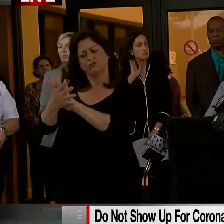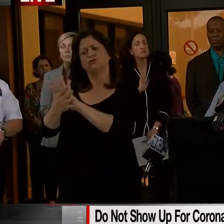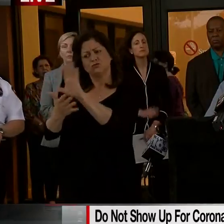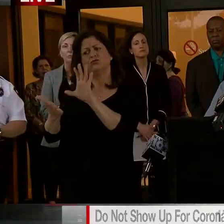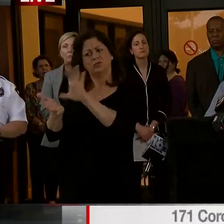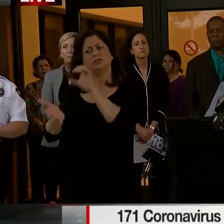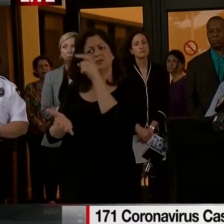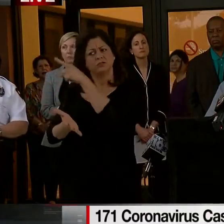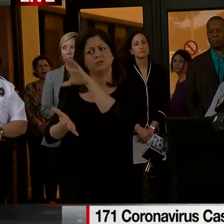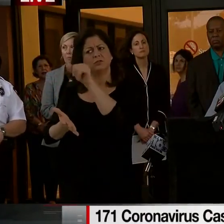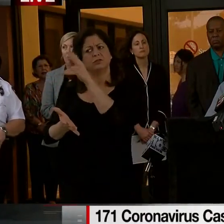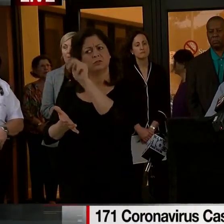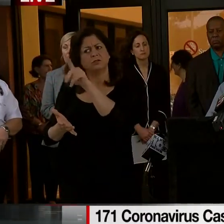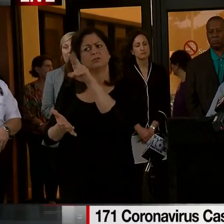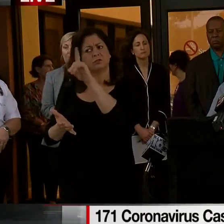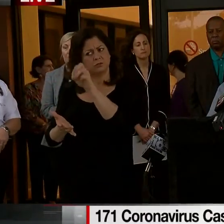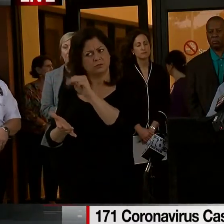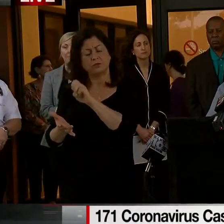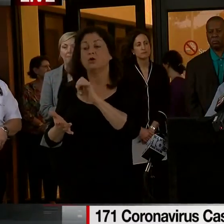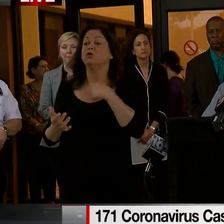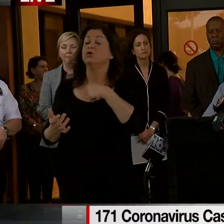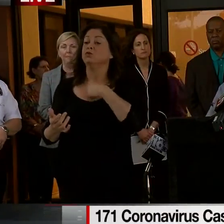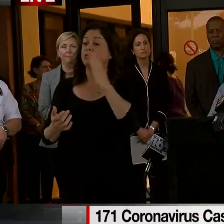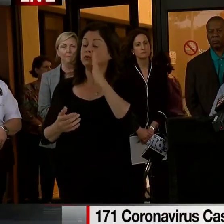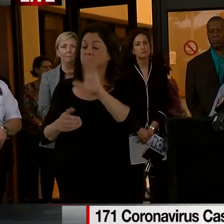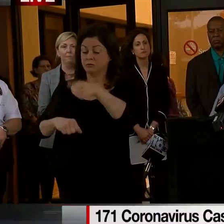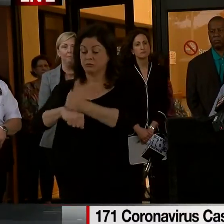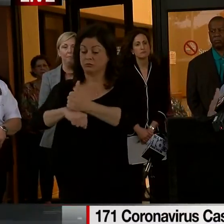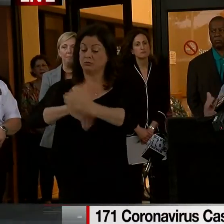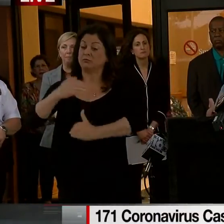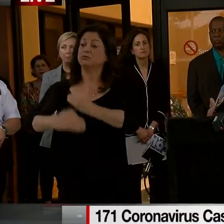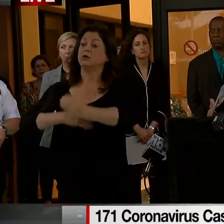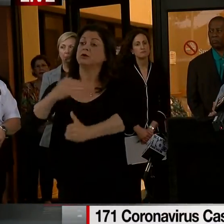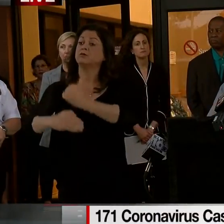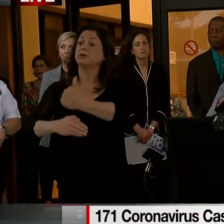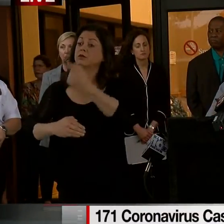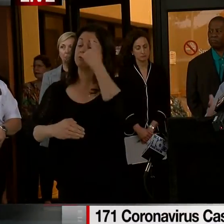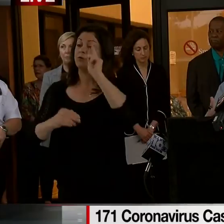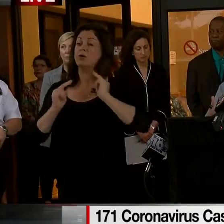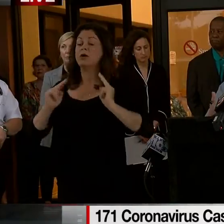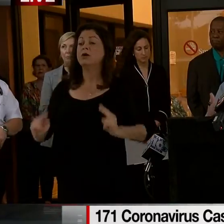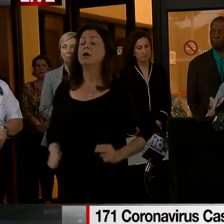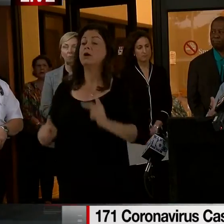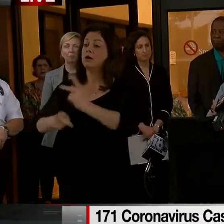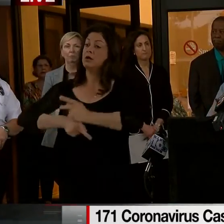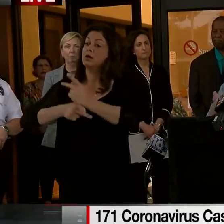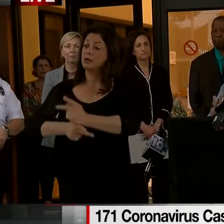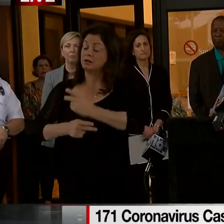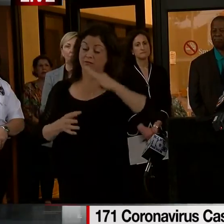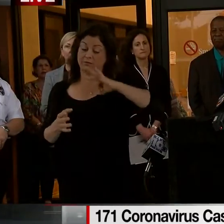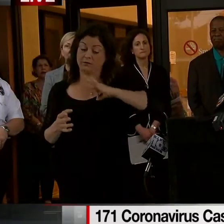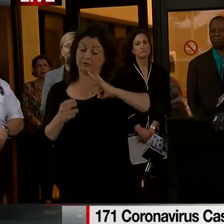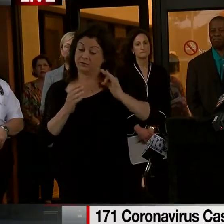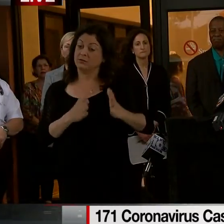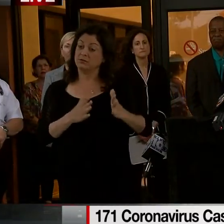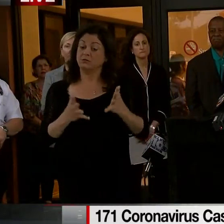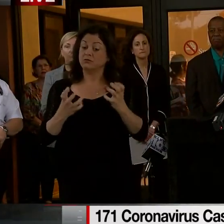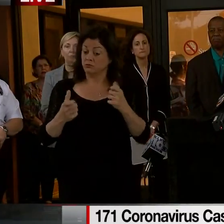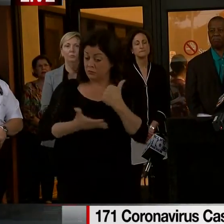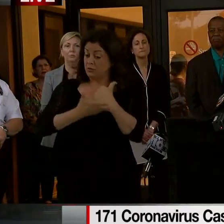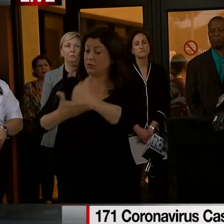will be setting up a process for healthcare volunteers to notify us if they're interested That information will be coming as soon as it's